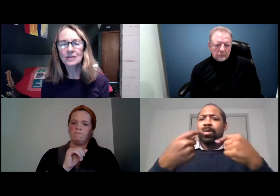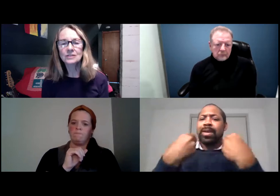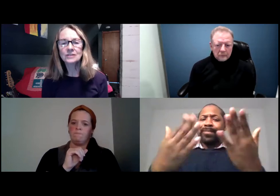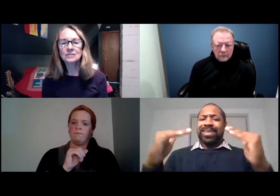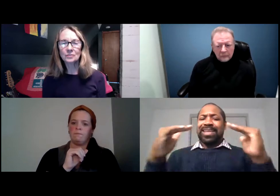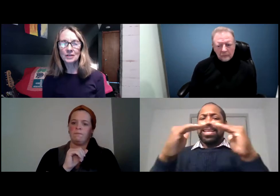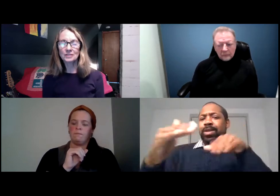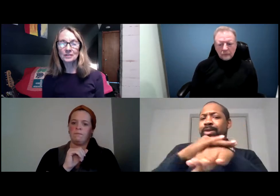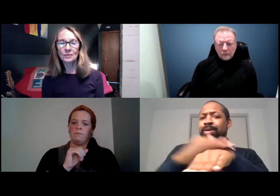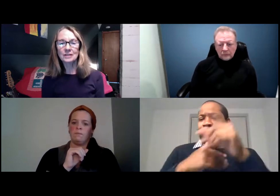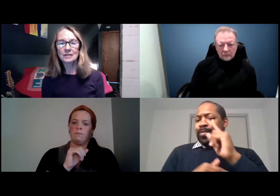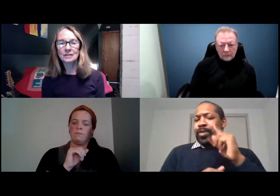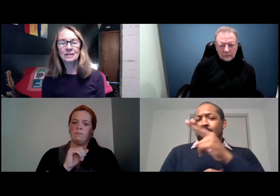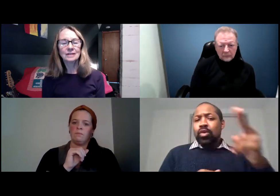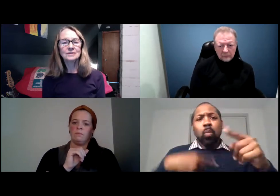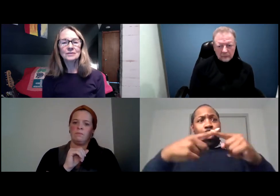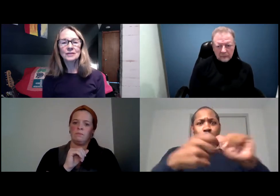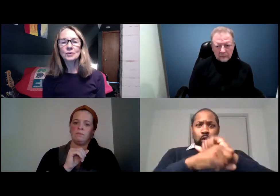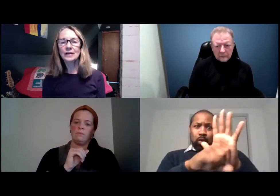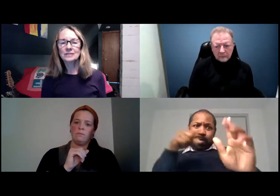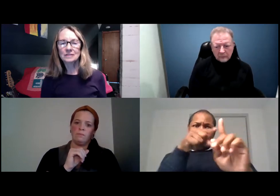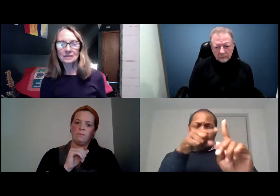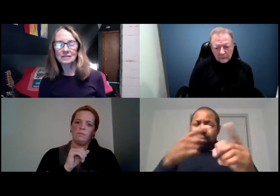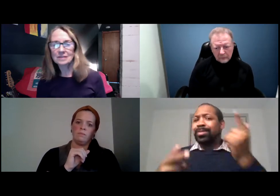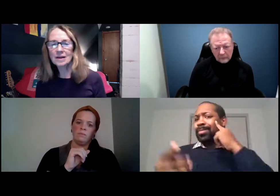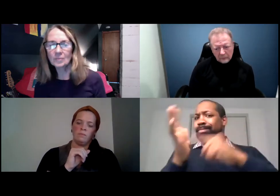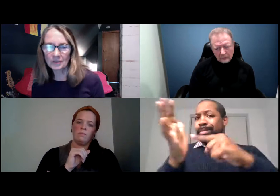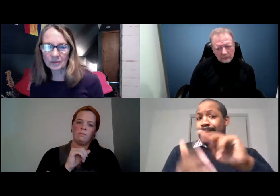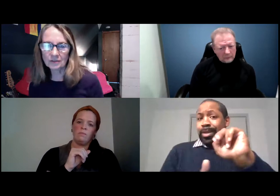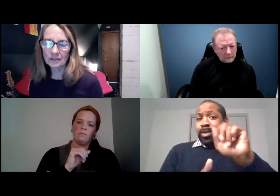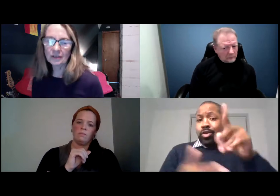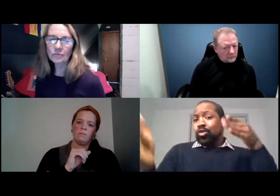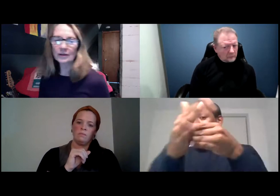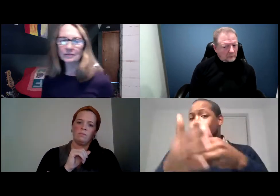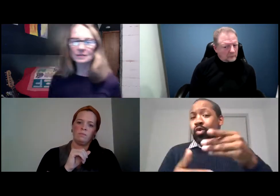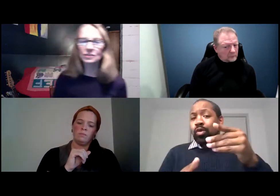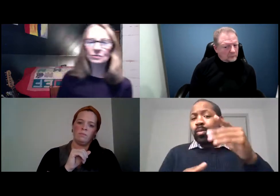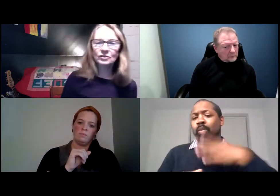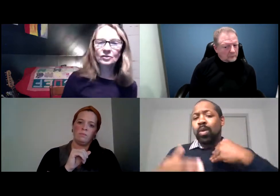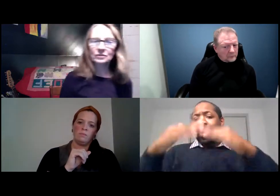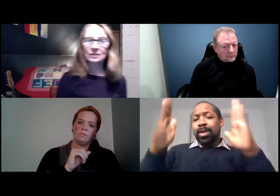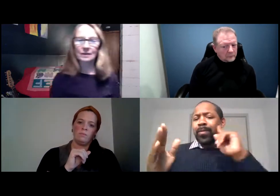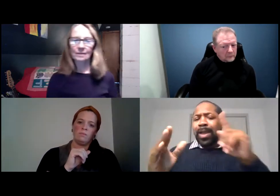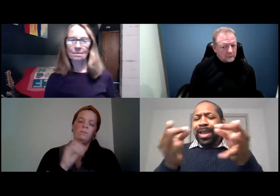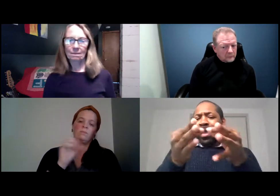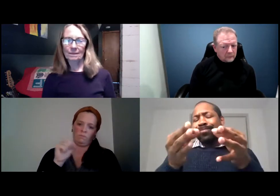have to the information that we need. So equal access has not been occurring around the issue of